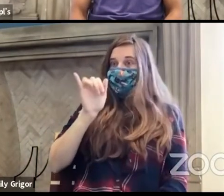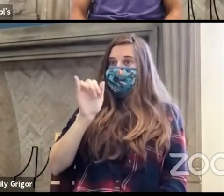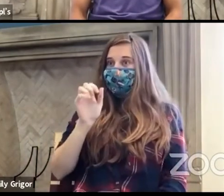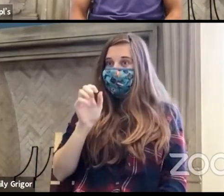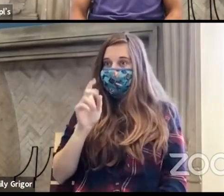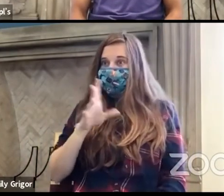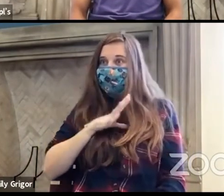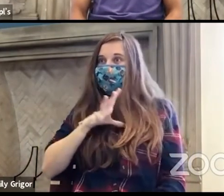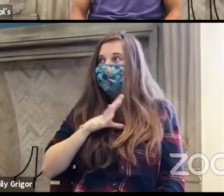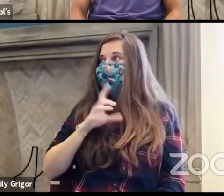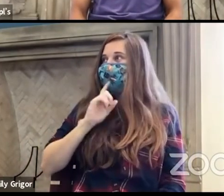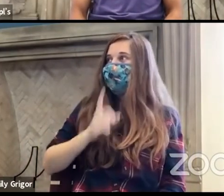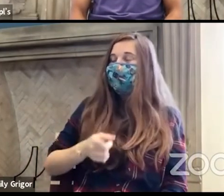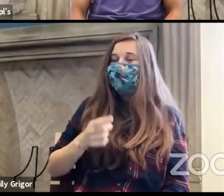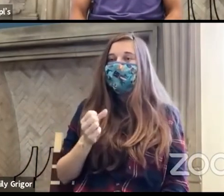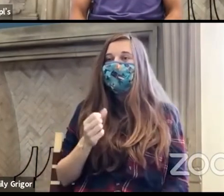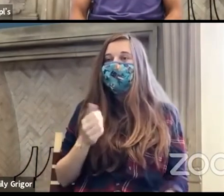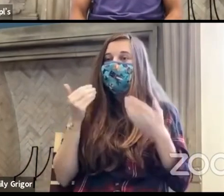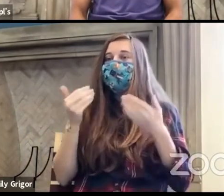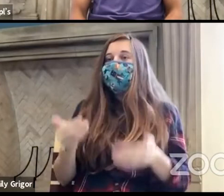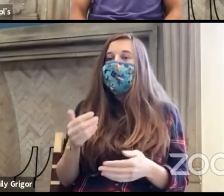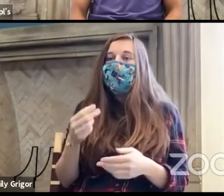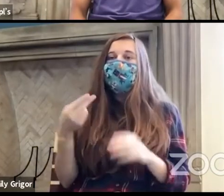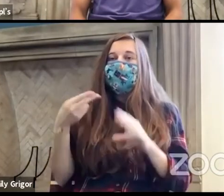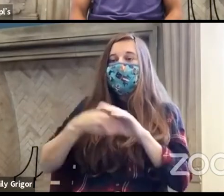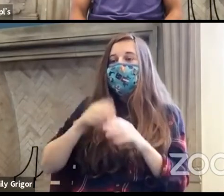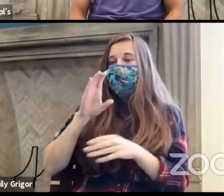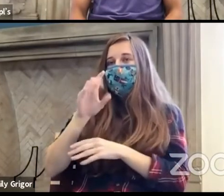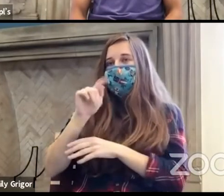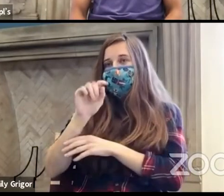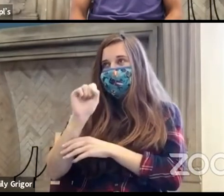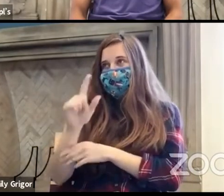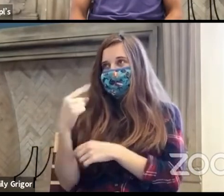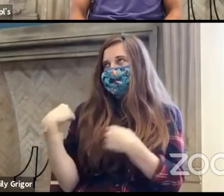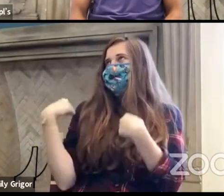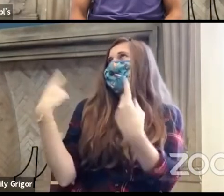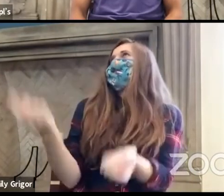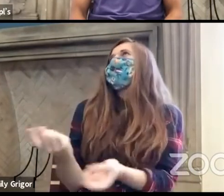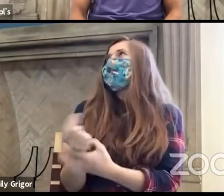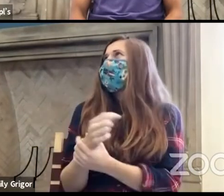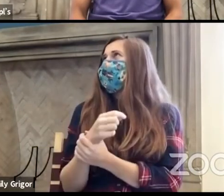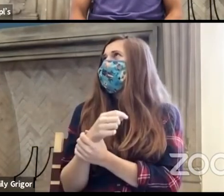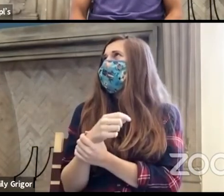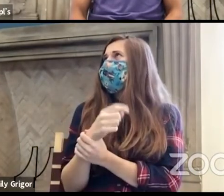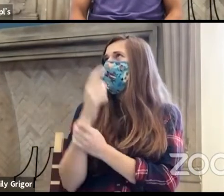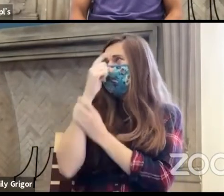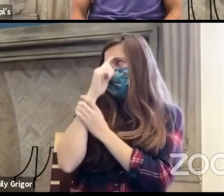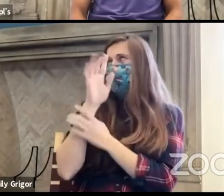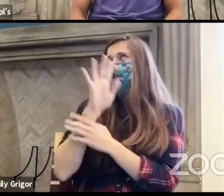And I was like, fine, sure. So I joined CTSL I think it was